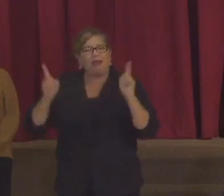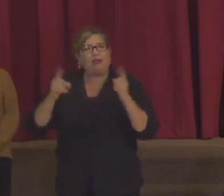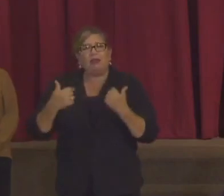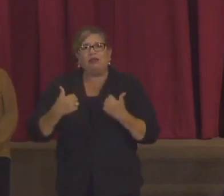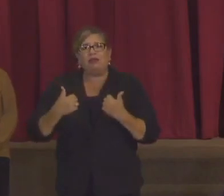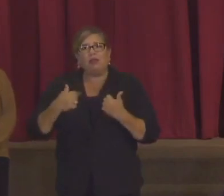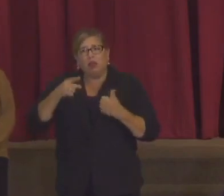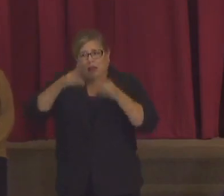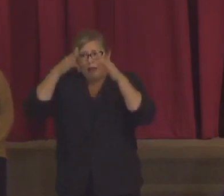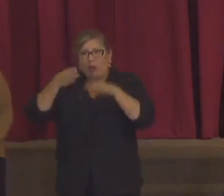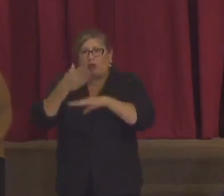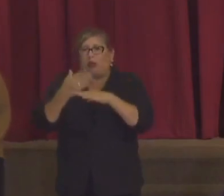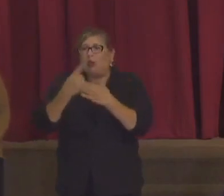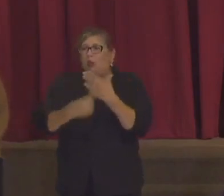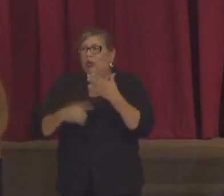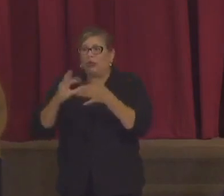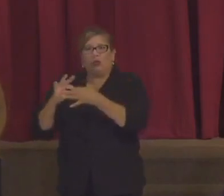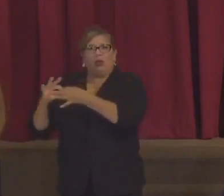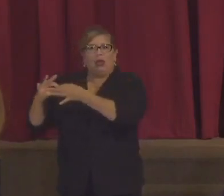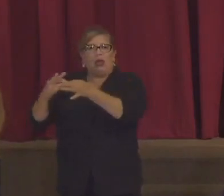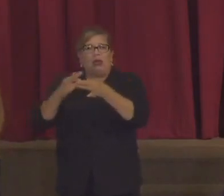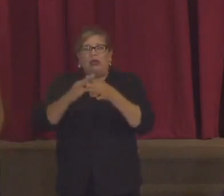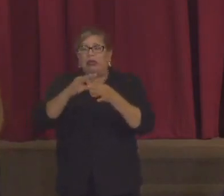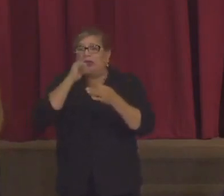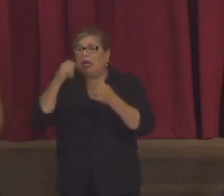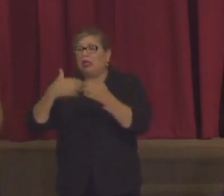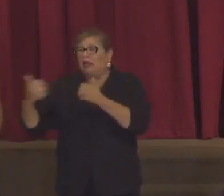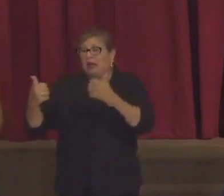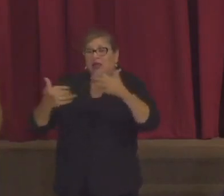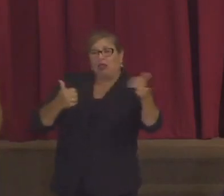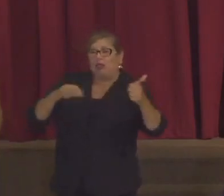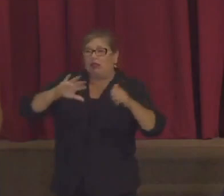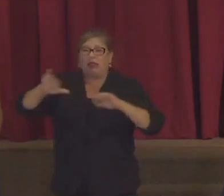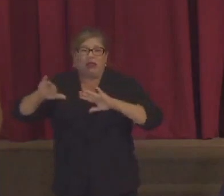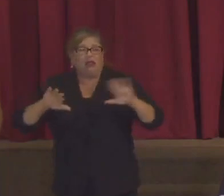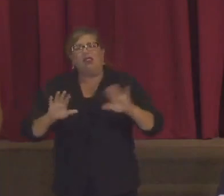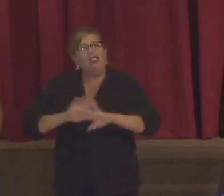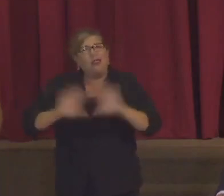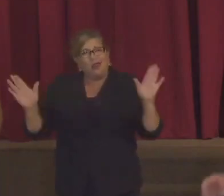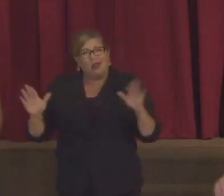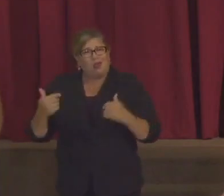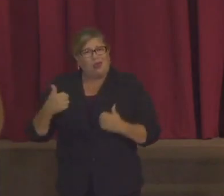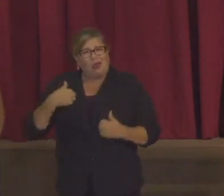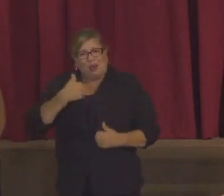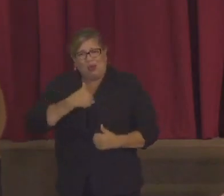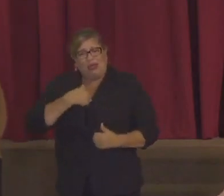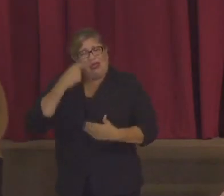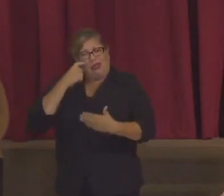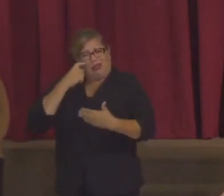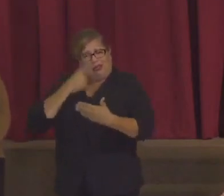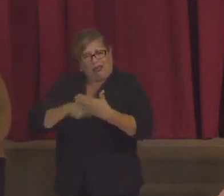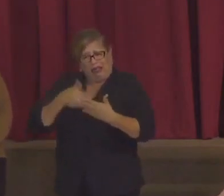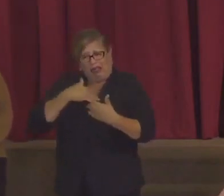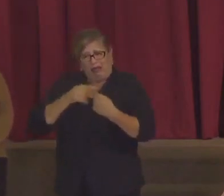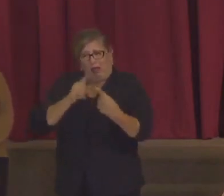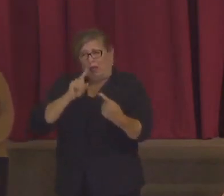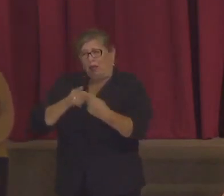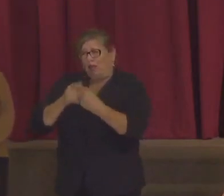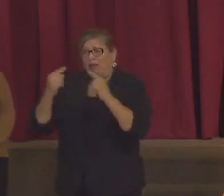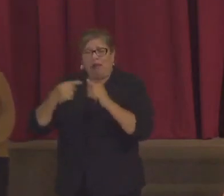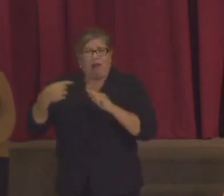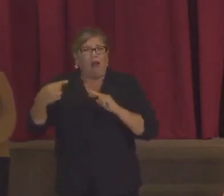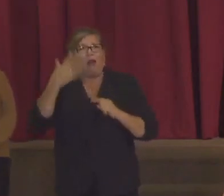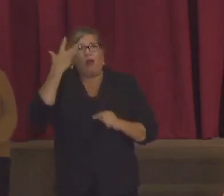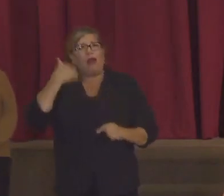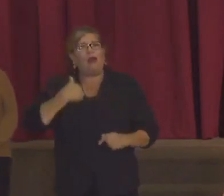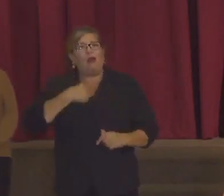that unite us, not what divide us, and to reinforce a sense of optimism because we recognize we have to do things differently, and